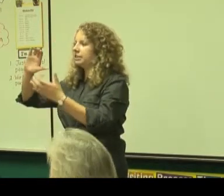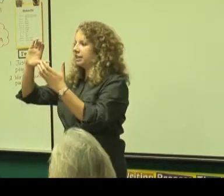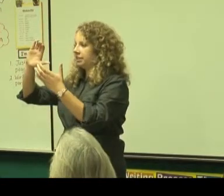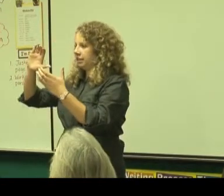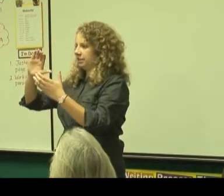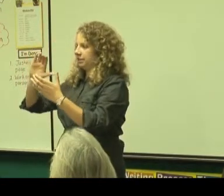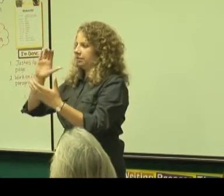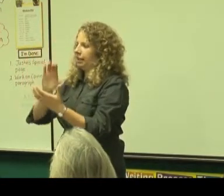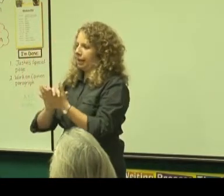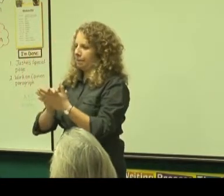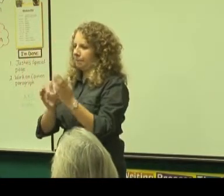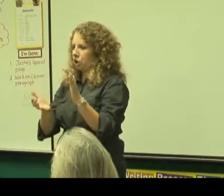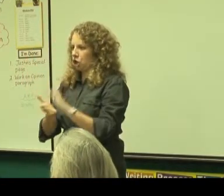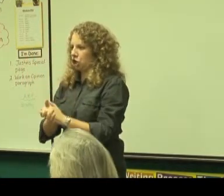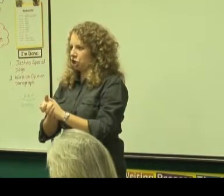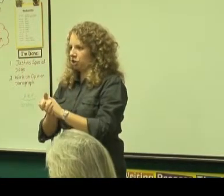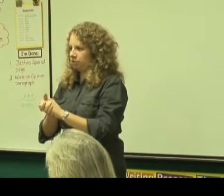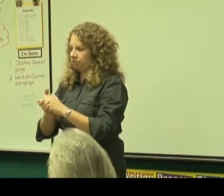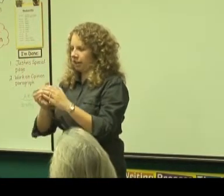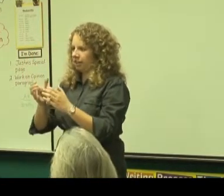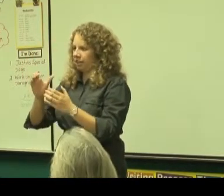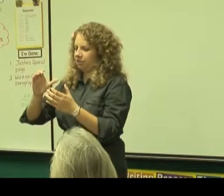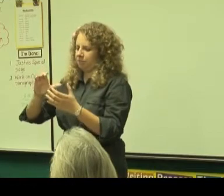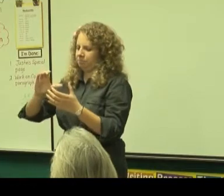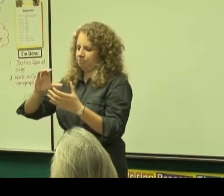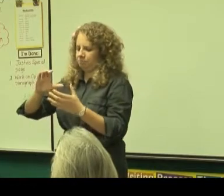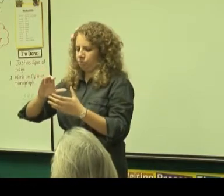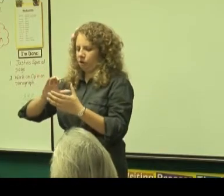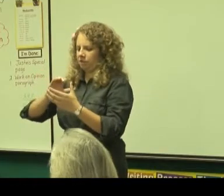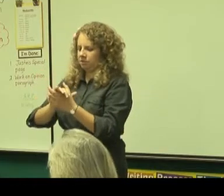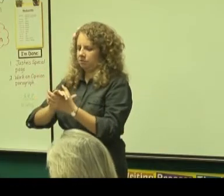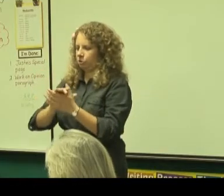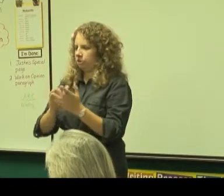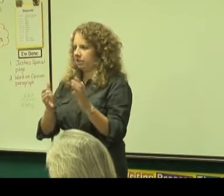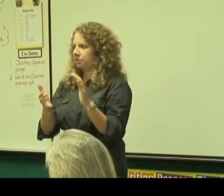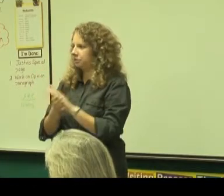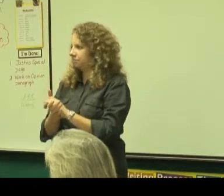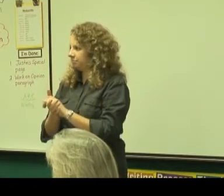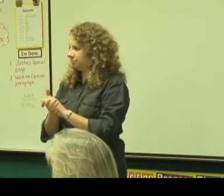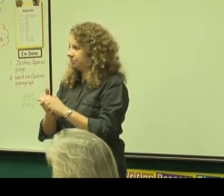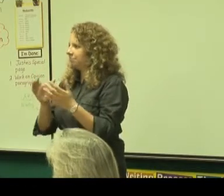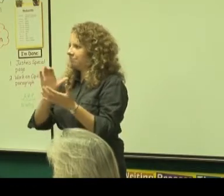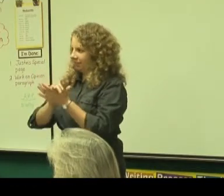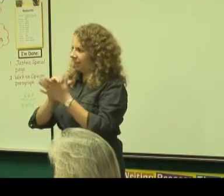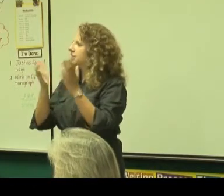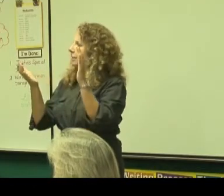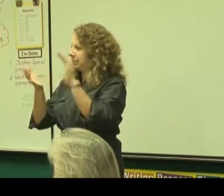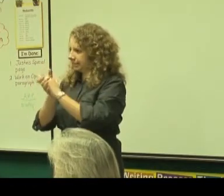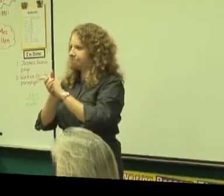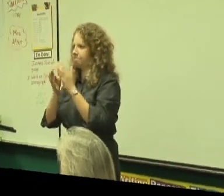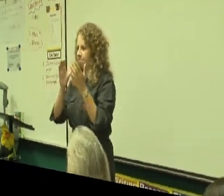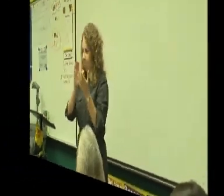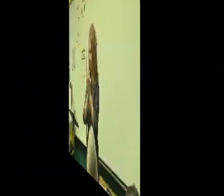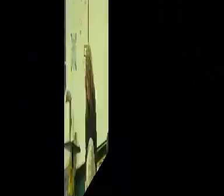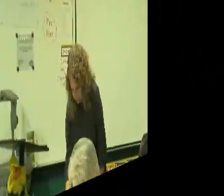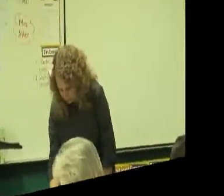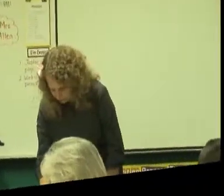like this. Hamburger. Kind of like the breads going together. I like the buns. Yeah, like the buns. Okay, so what number are we